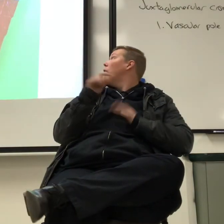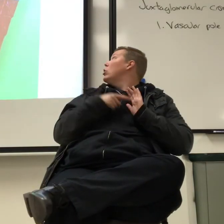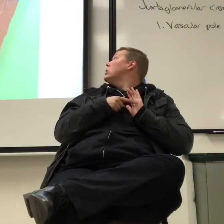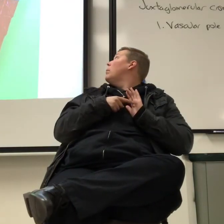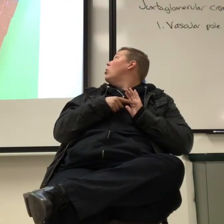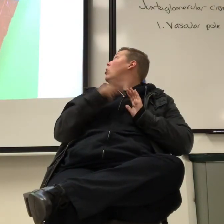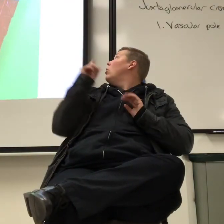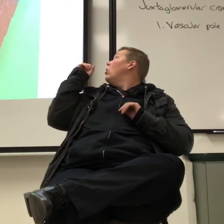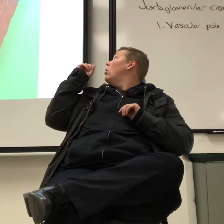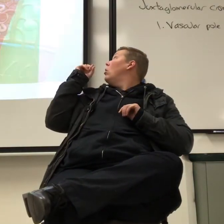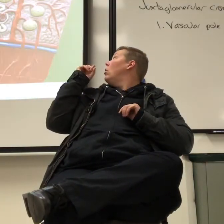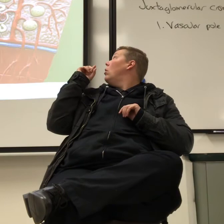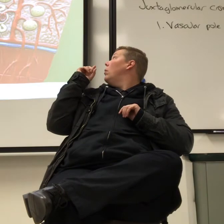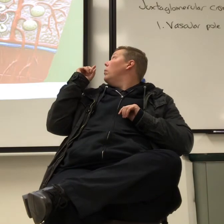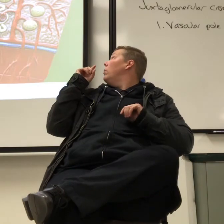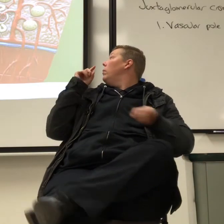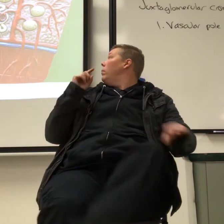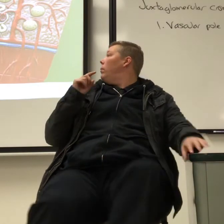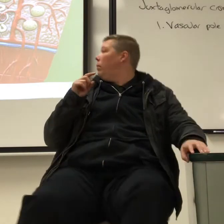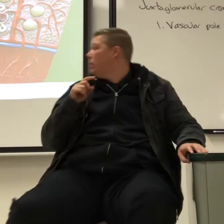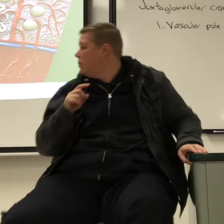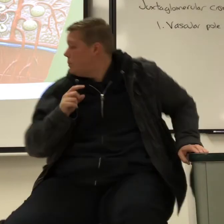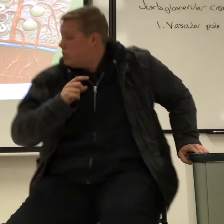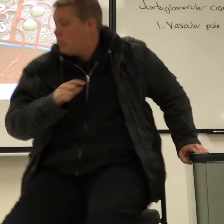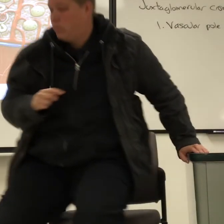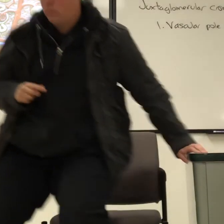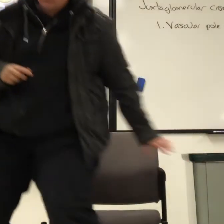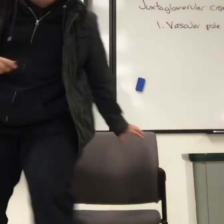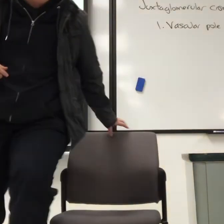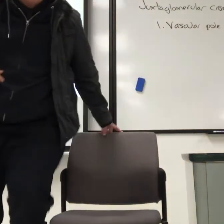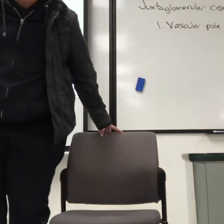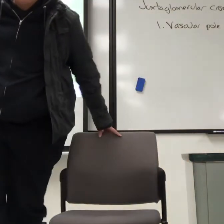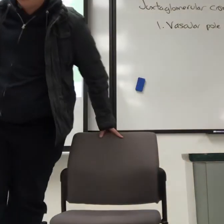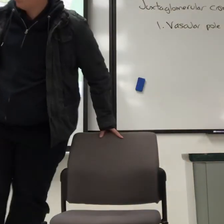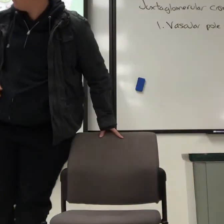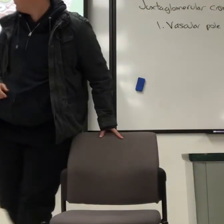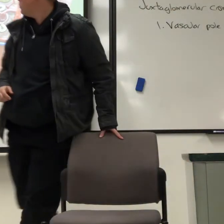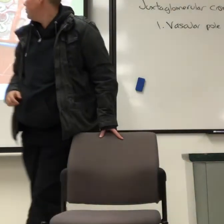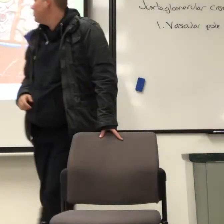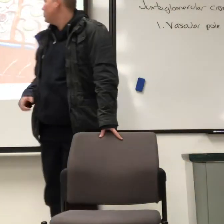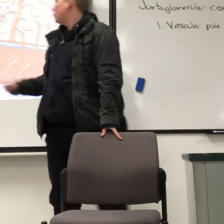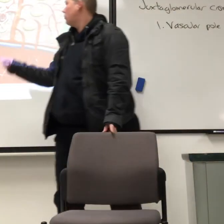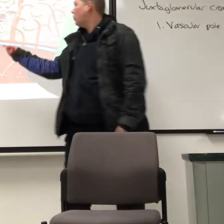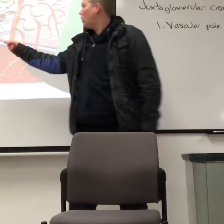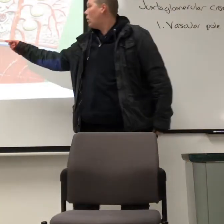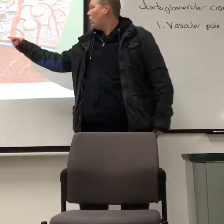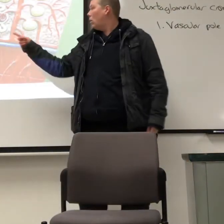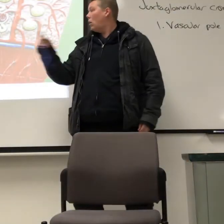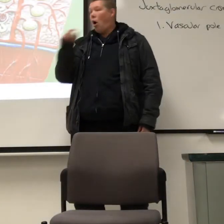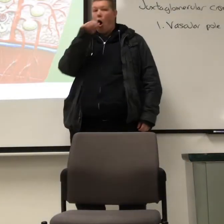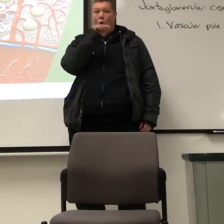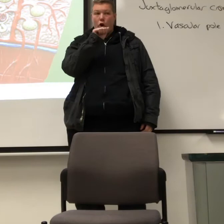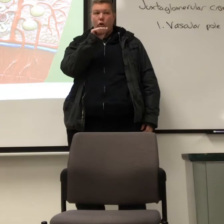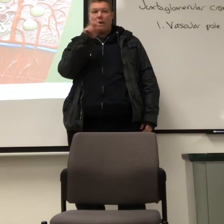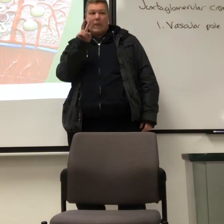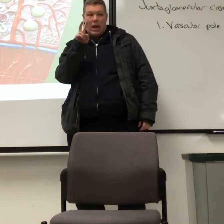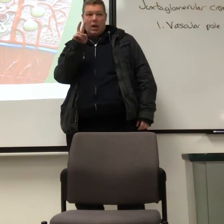we kind of look at this picture here, if you do a close-up, here's my landmark, arcuate, artery,